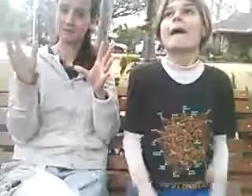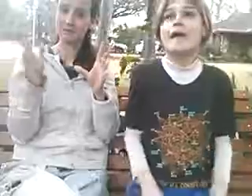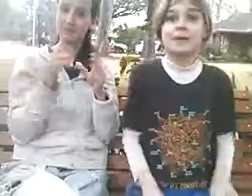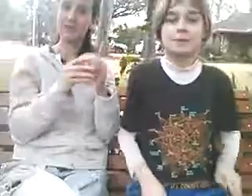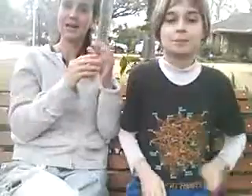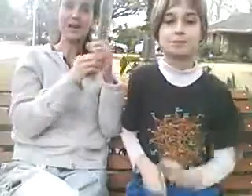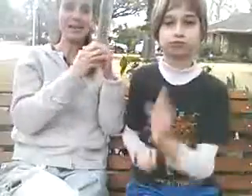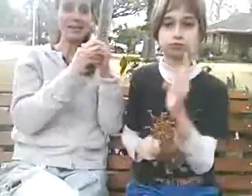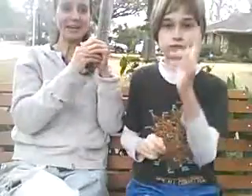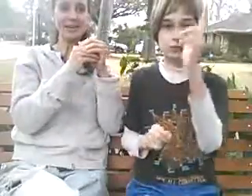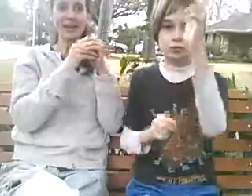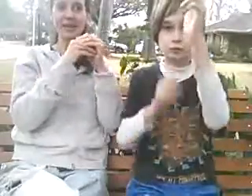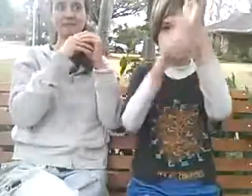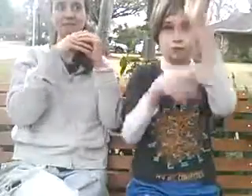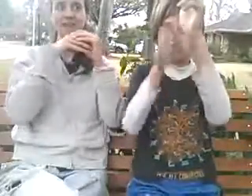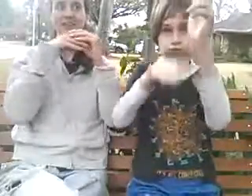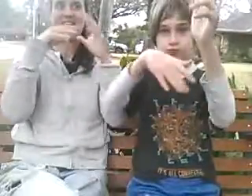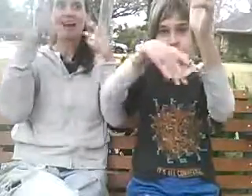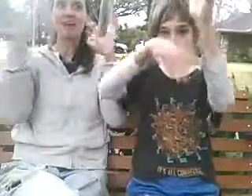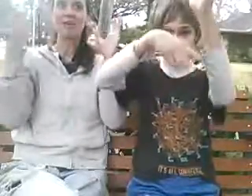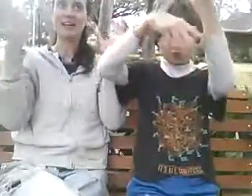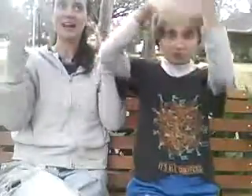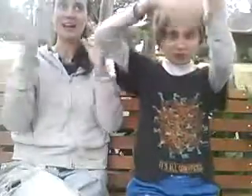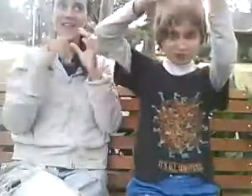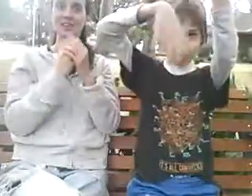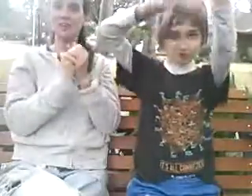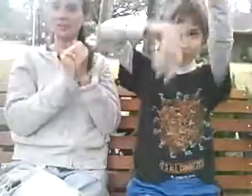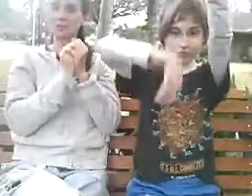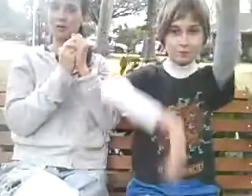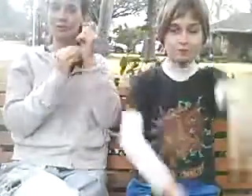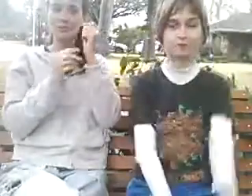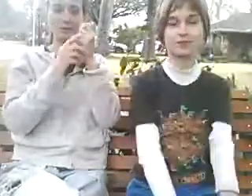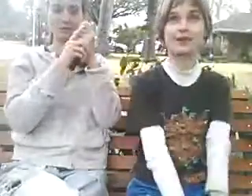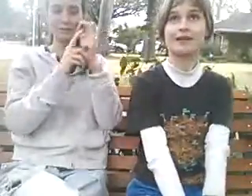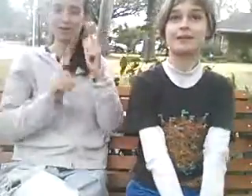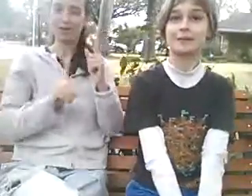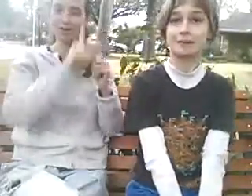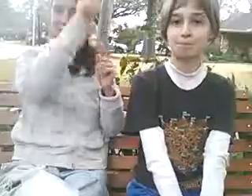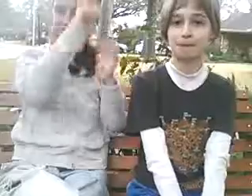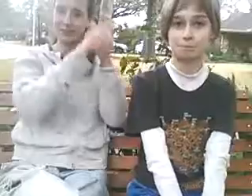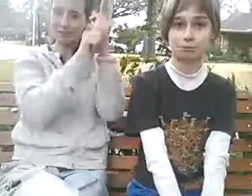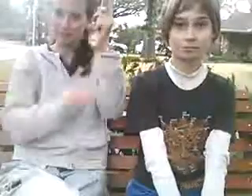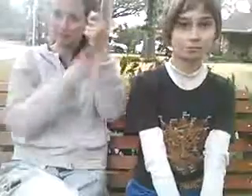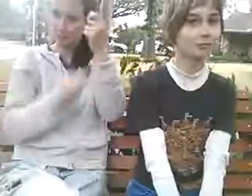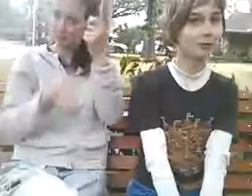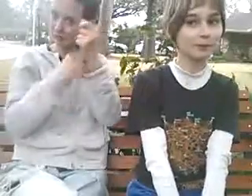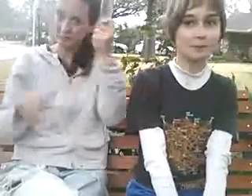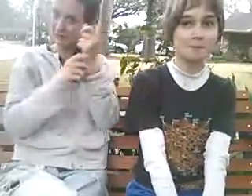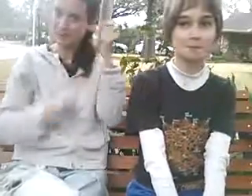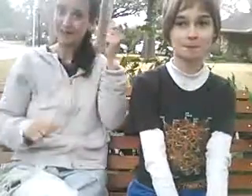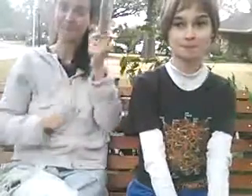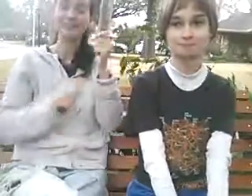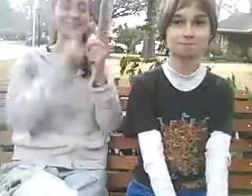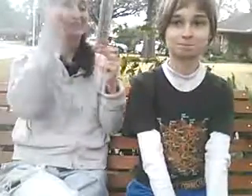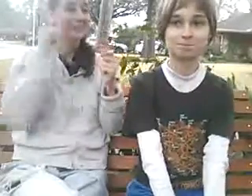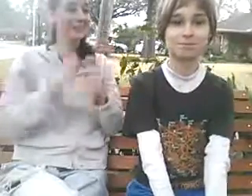material. And he came back and for like an hour and a half was going on about the rockets going up and the fuel coming out, and